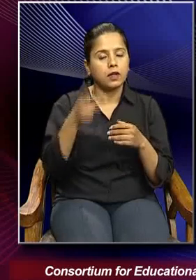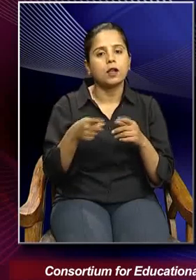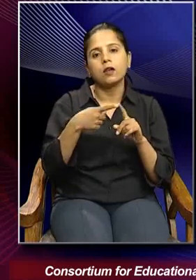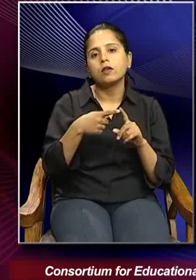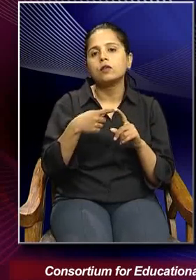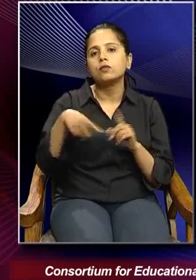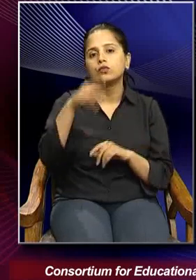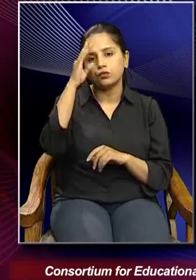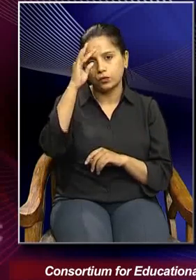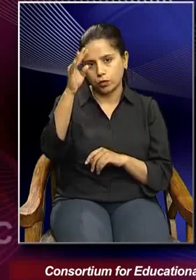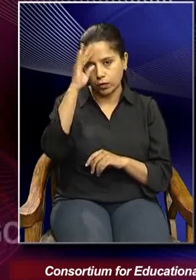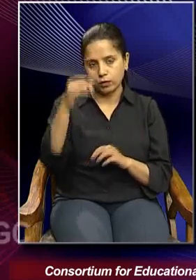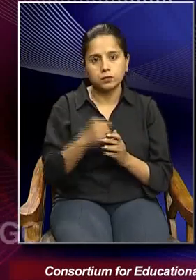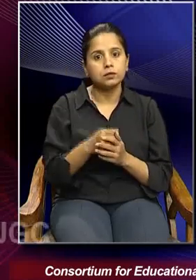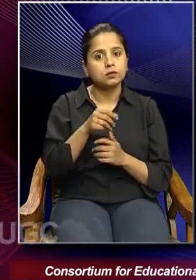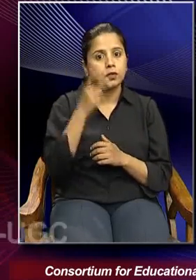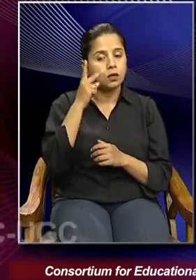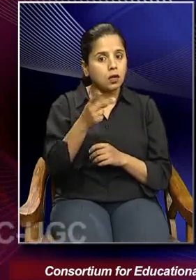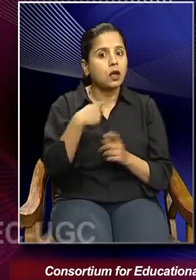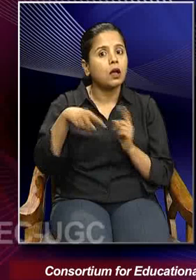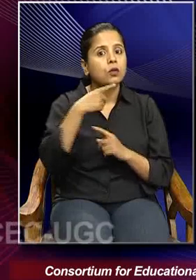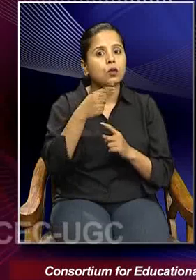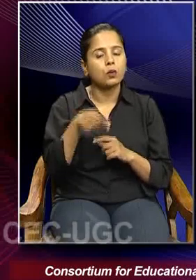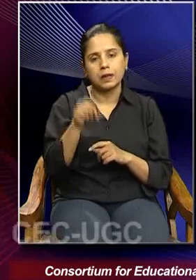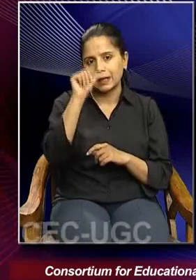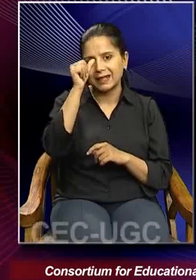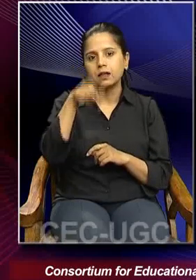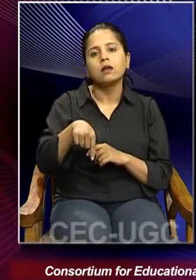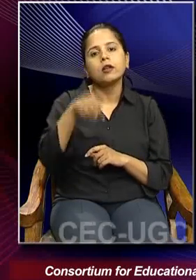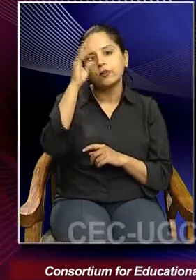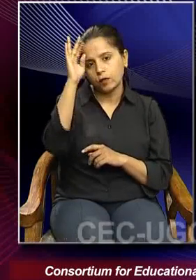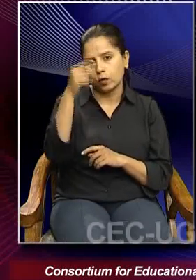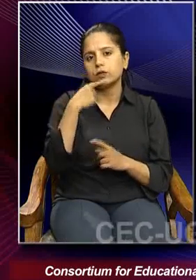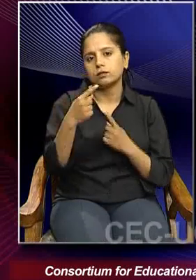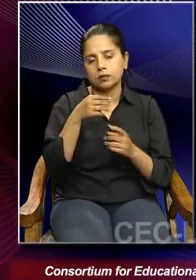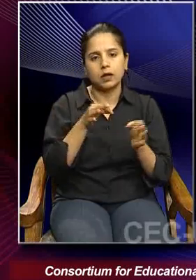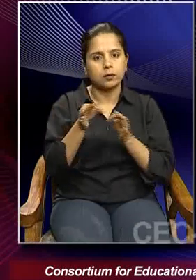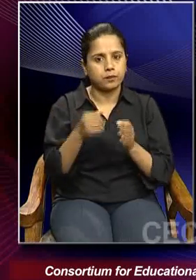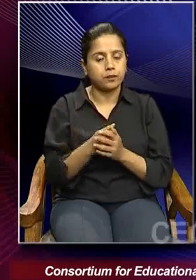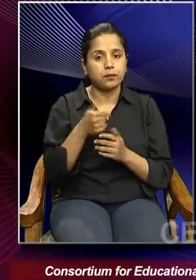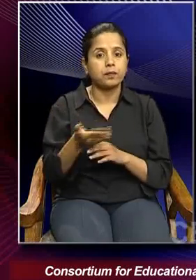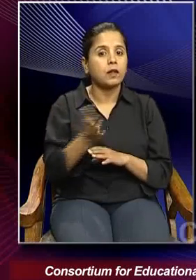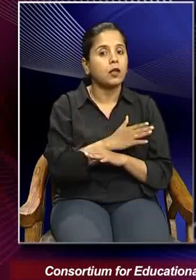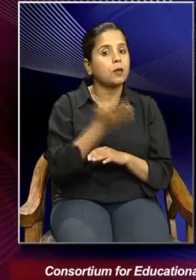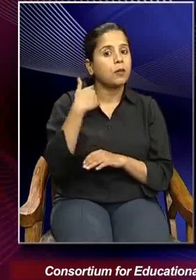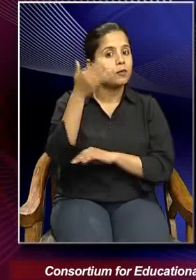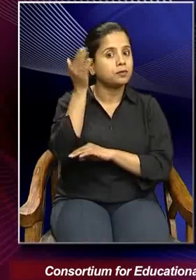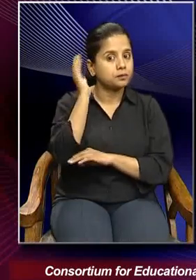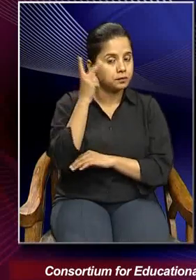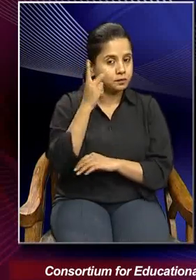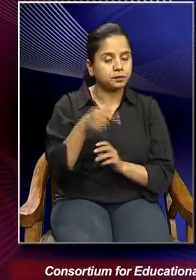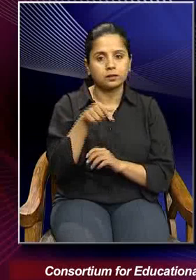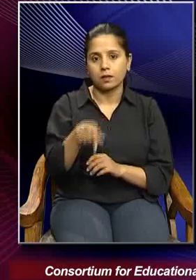philosophy. And within that, we are doing Indian philosophy. And in our previous lectures and in